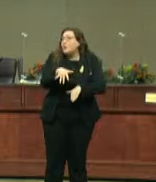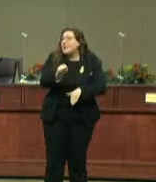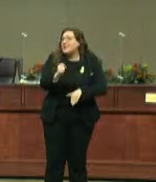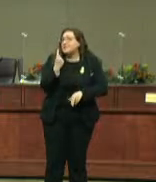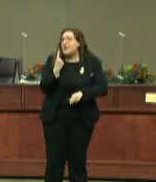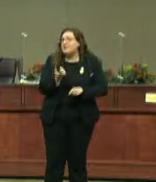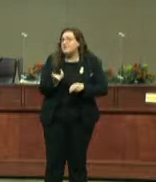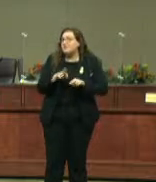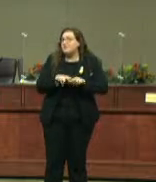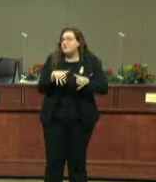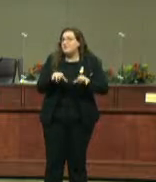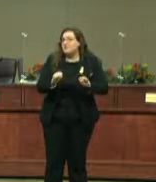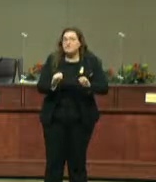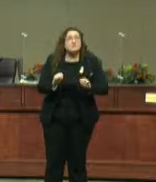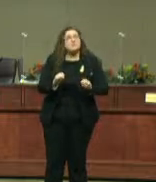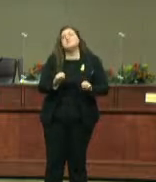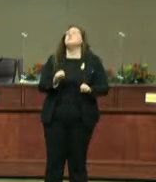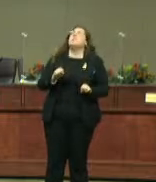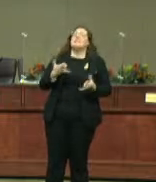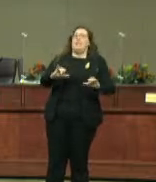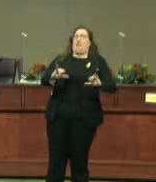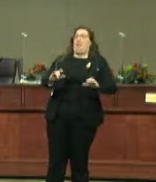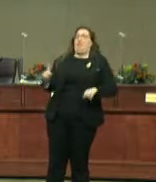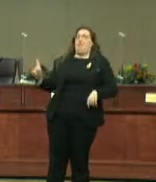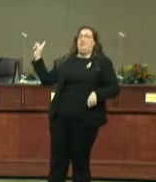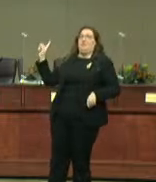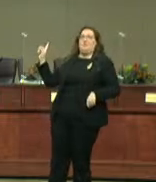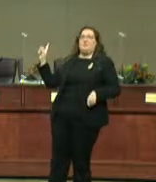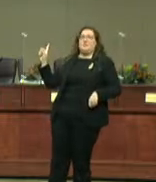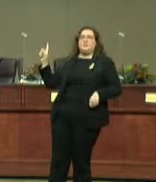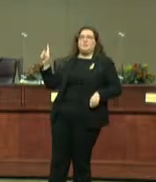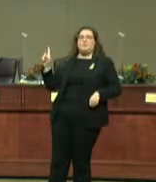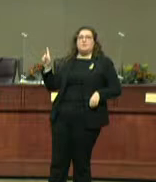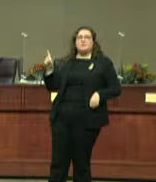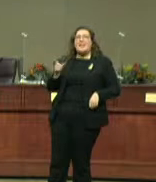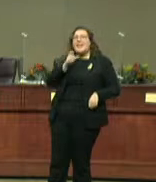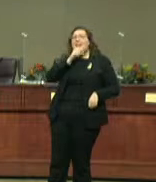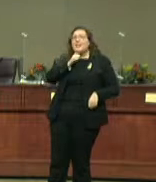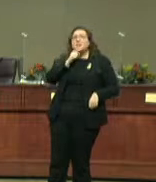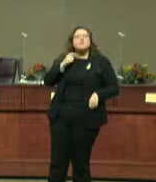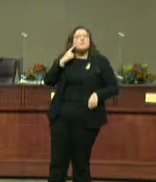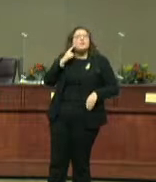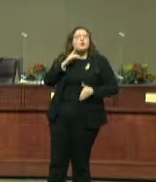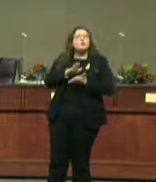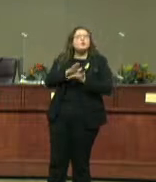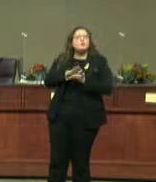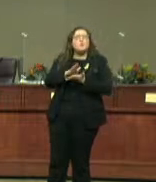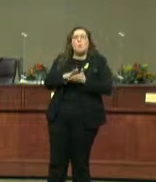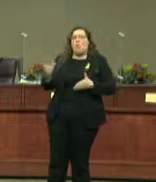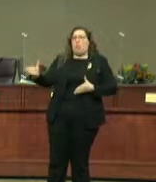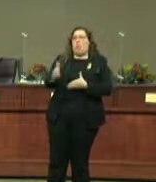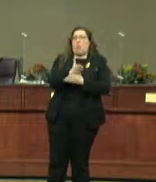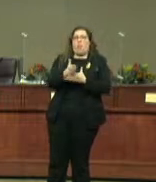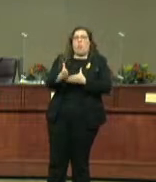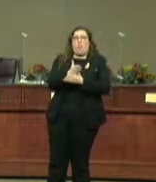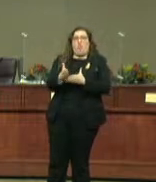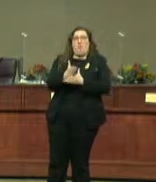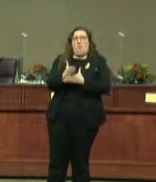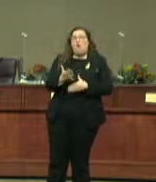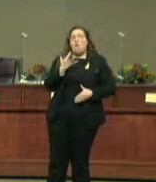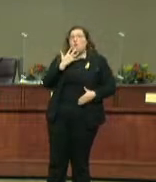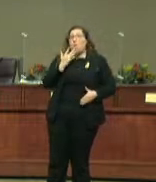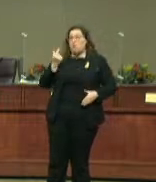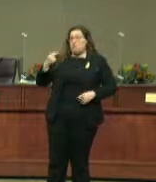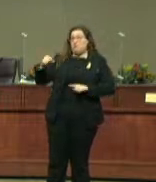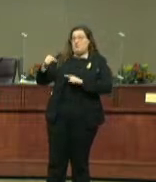This is for school-age children all over the pandemic since September 15. And in green, you will